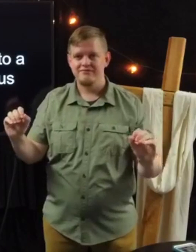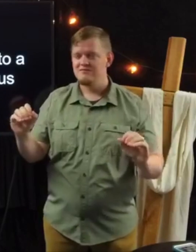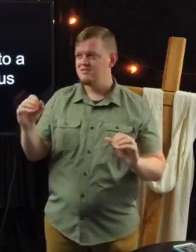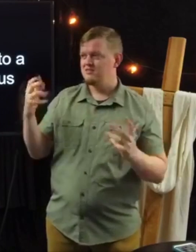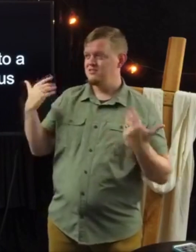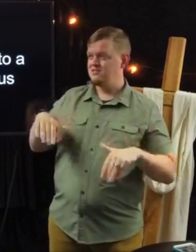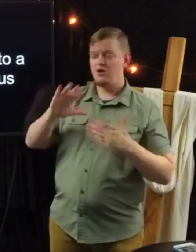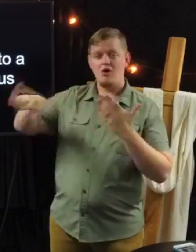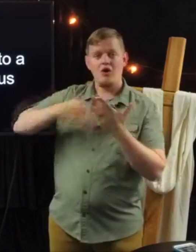of power.